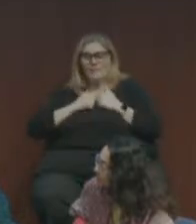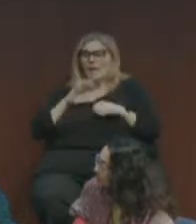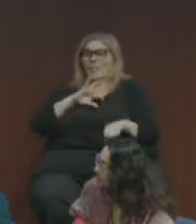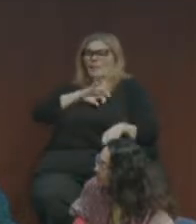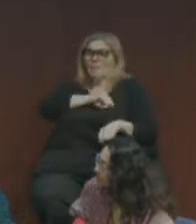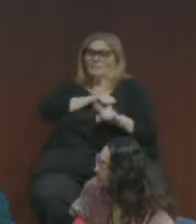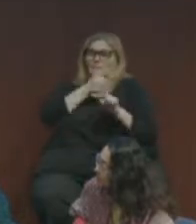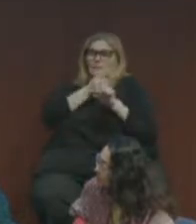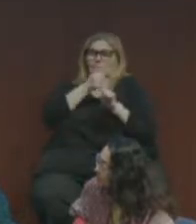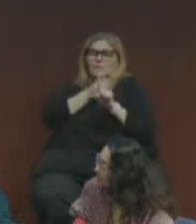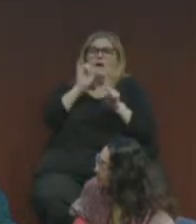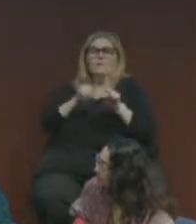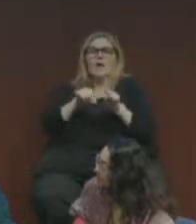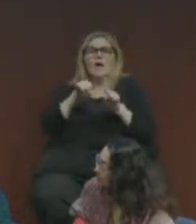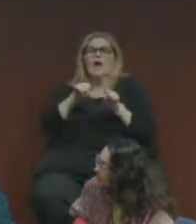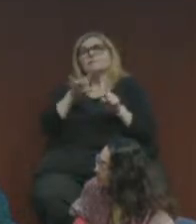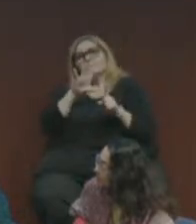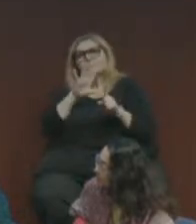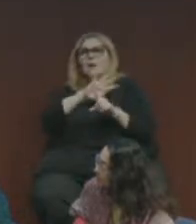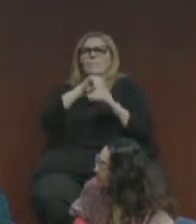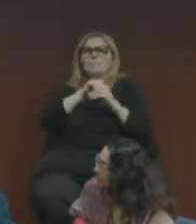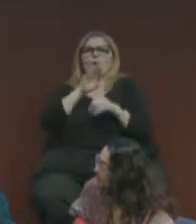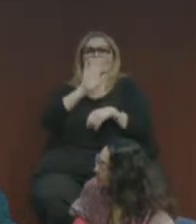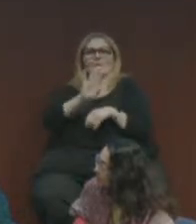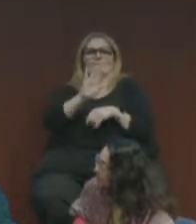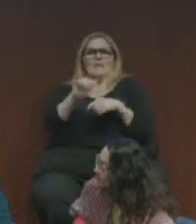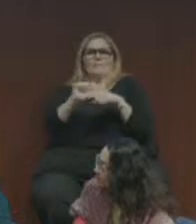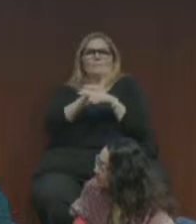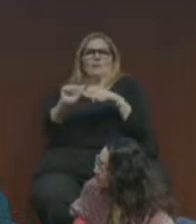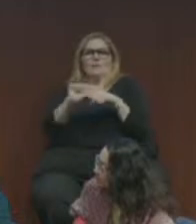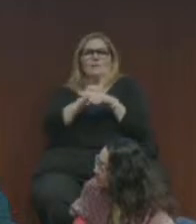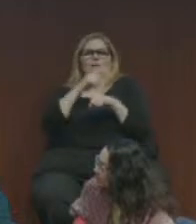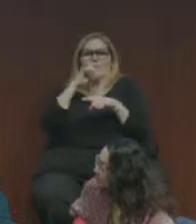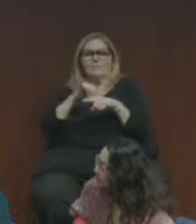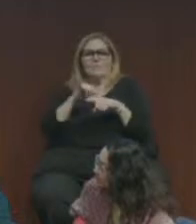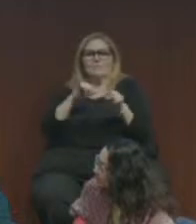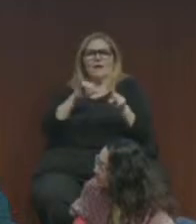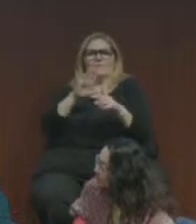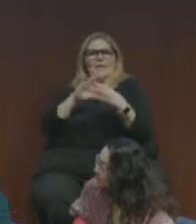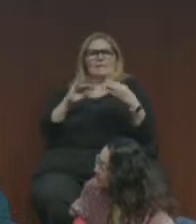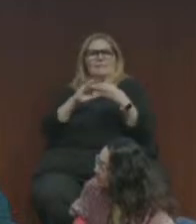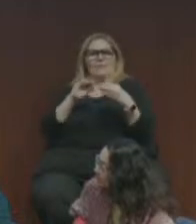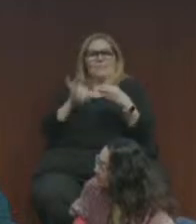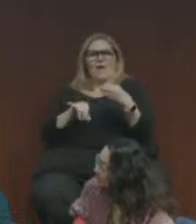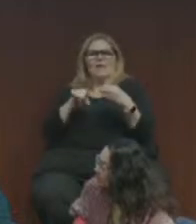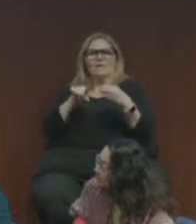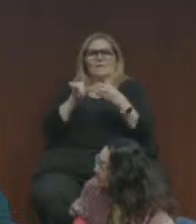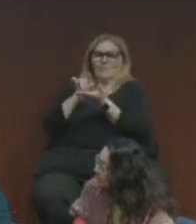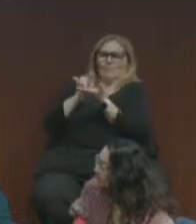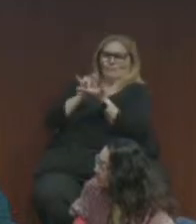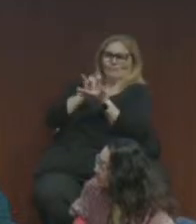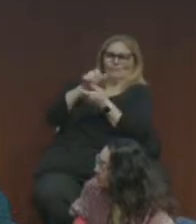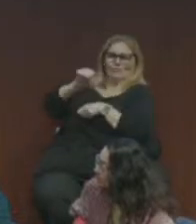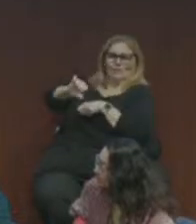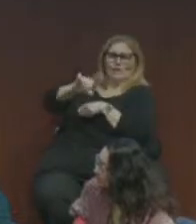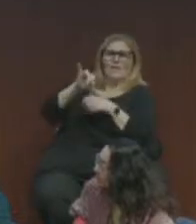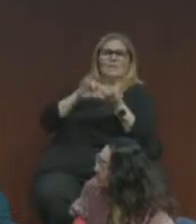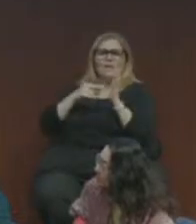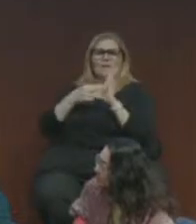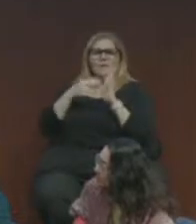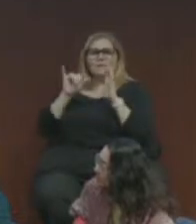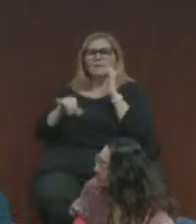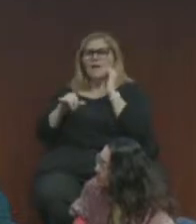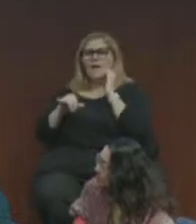Palestinians, as part of their practices of rejection of that narrative, was through